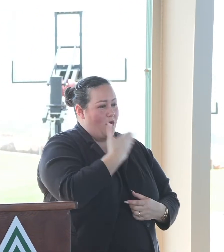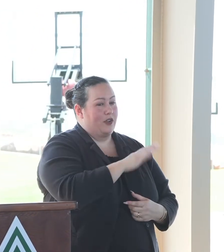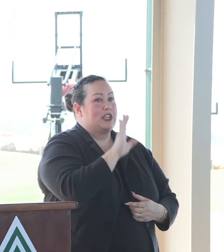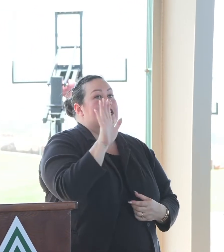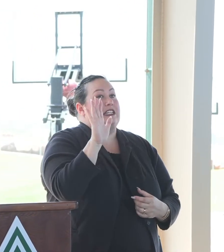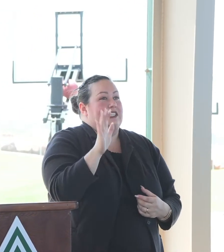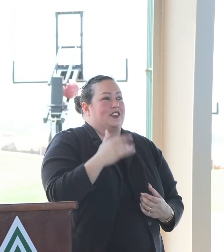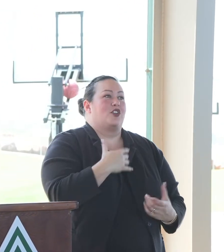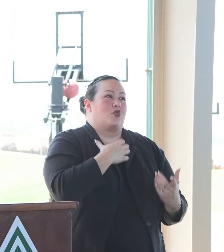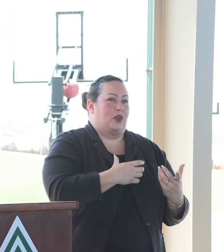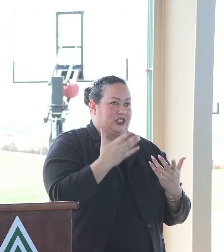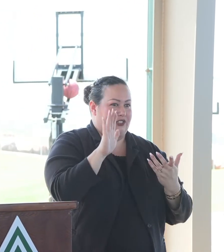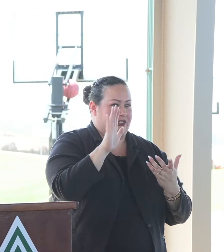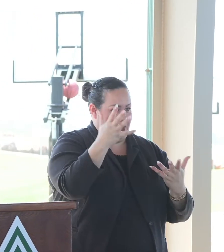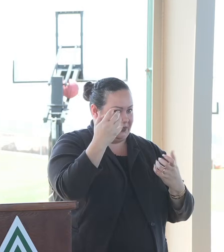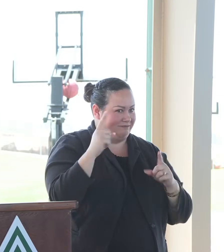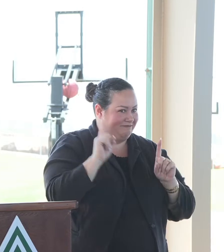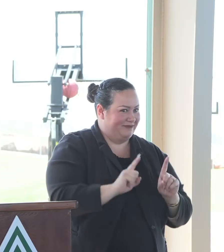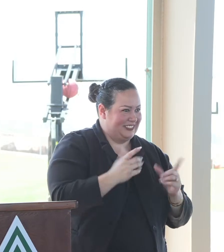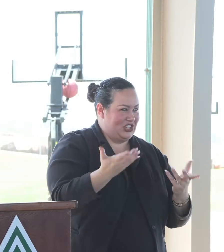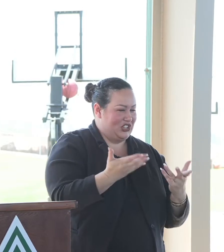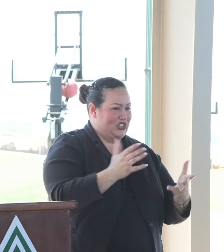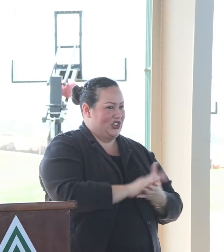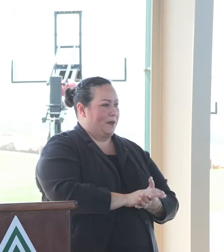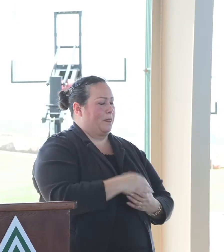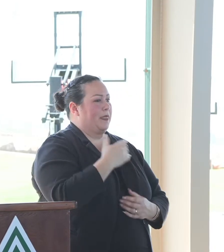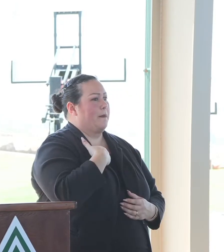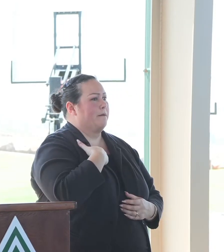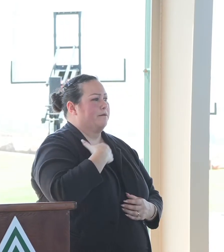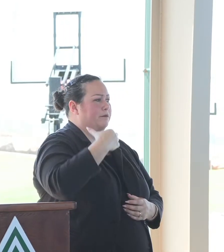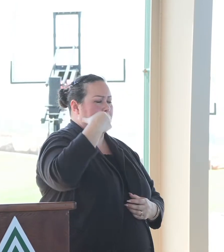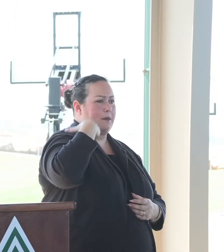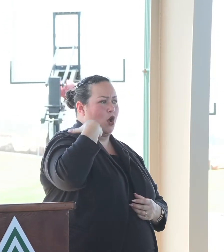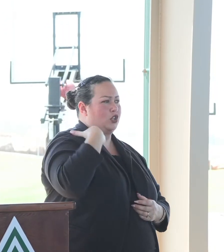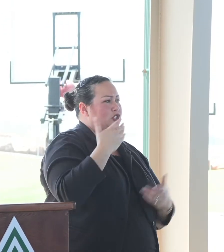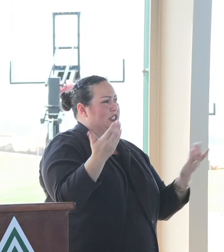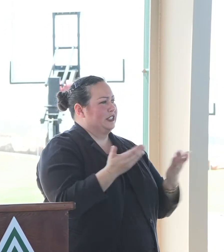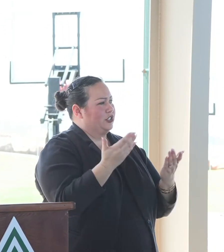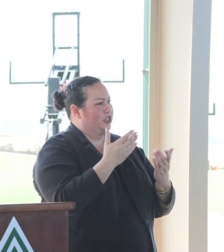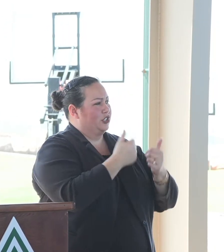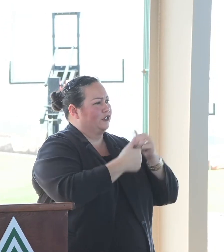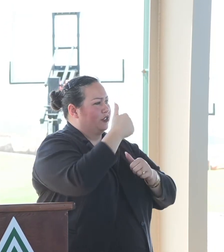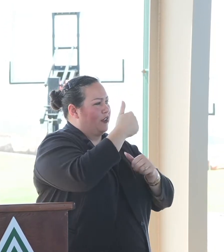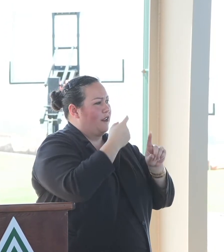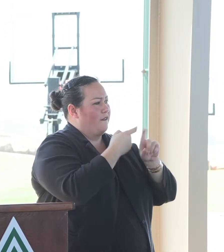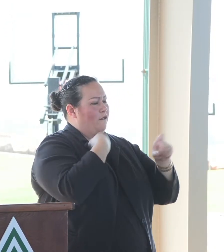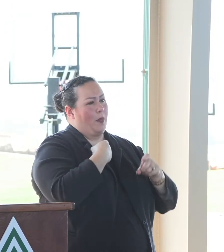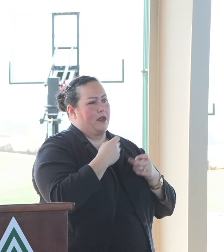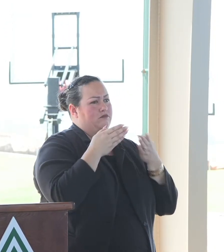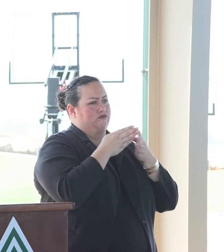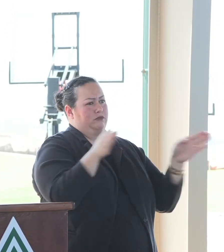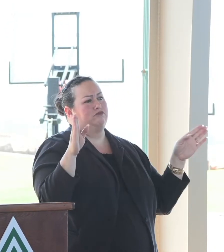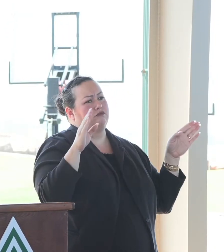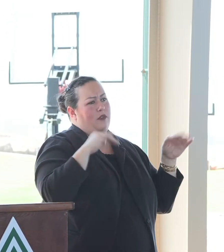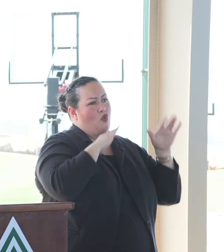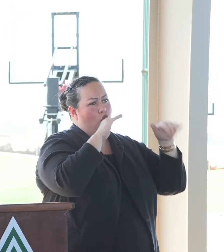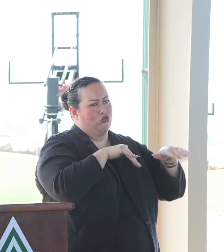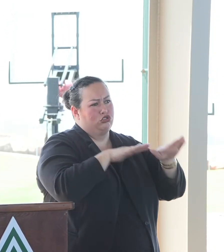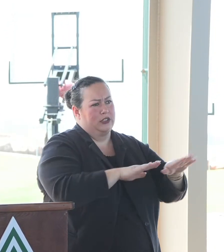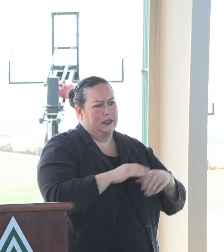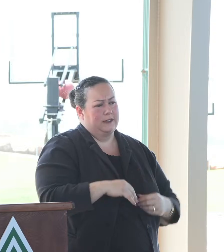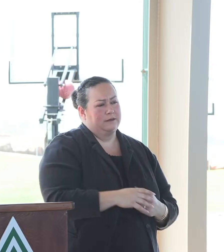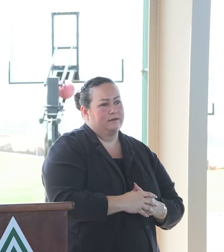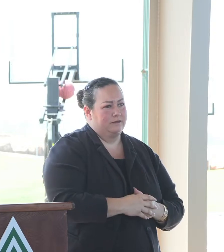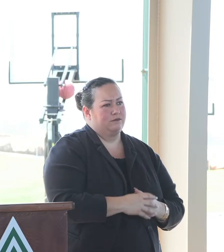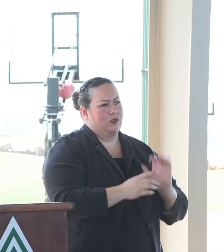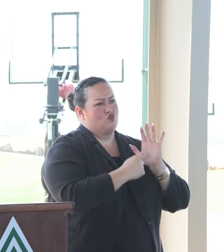and he's quite a champion for this. My boss, Brigadier General Gibbs, here from the Pacific Ocean Division, representing the Corps of